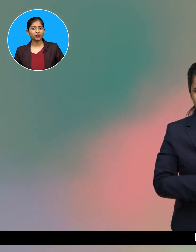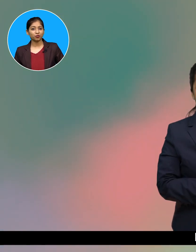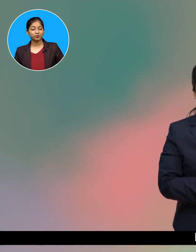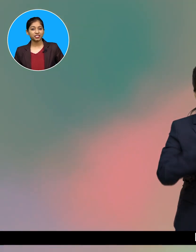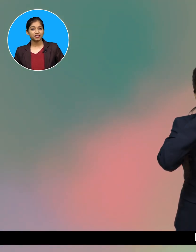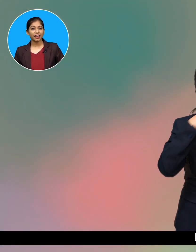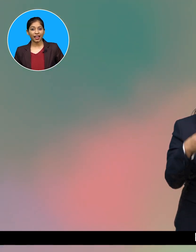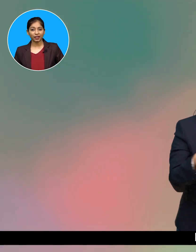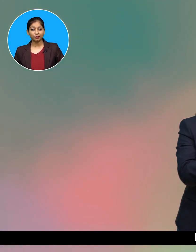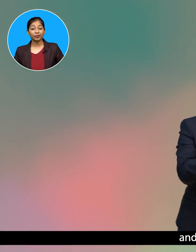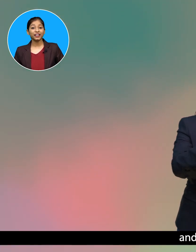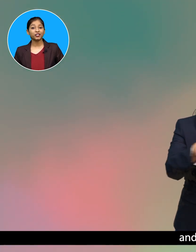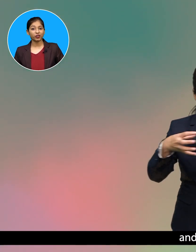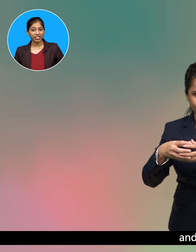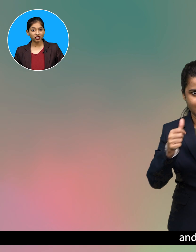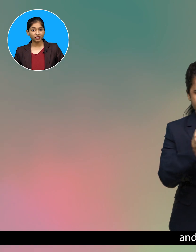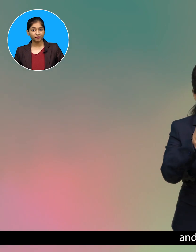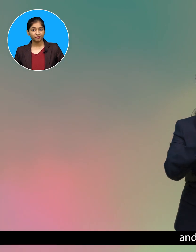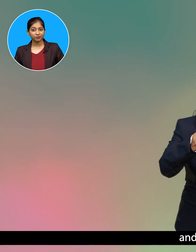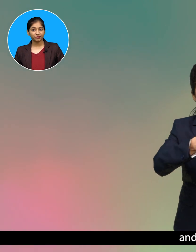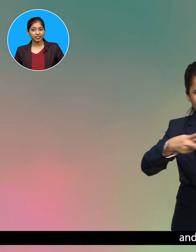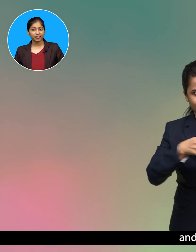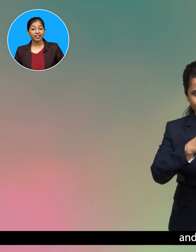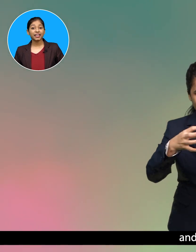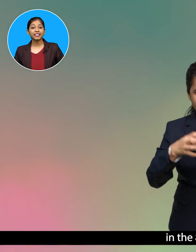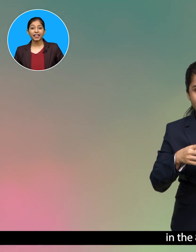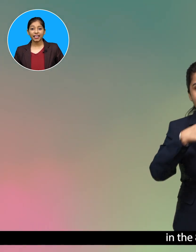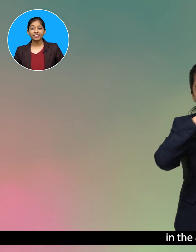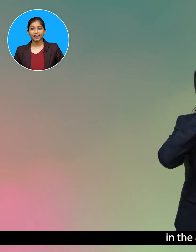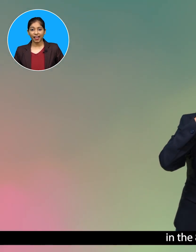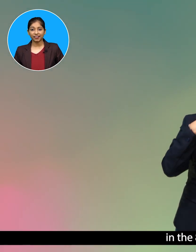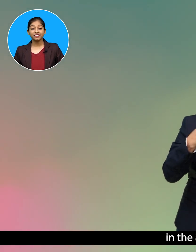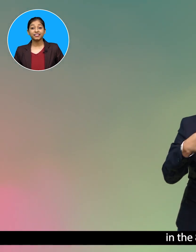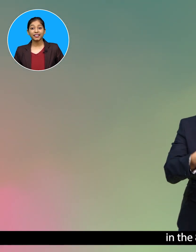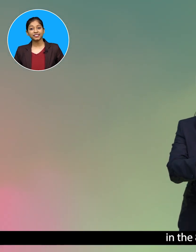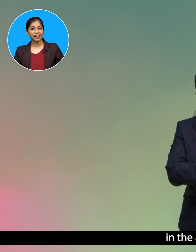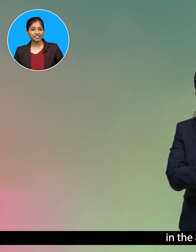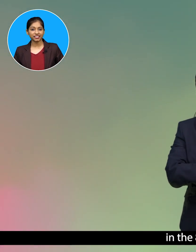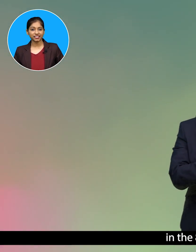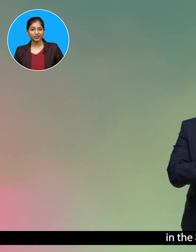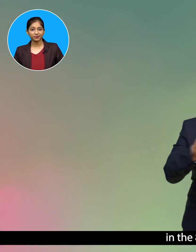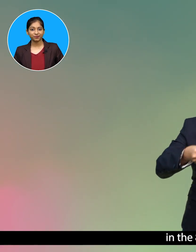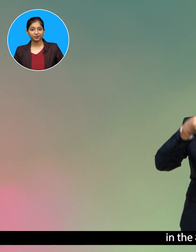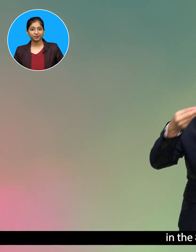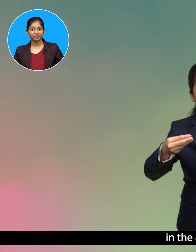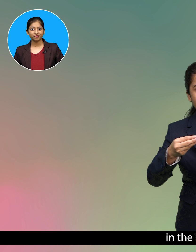blood groups and blood donation in the 8th and 9th